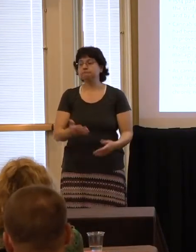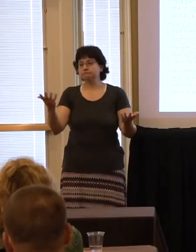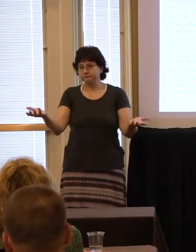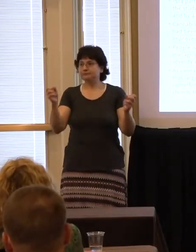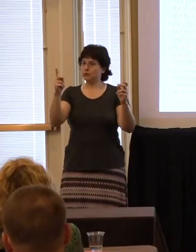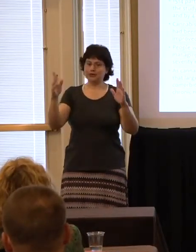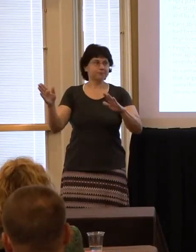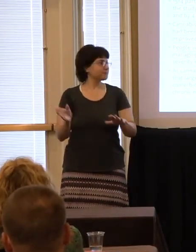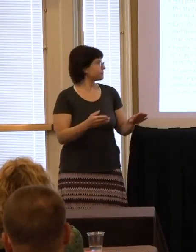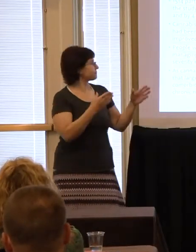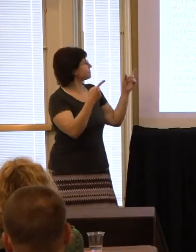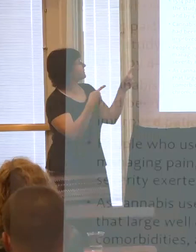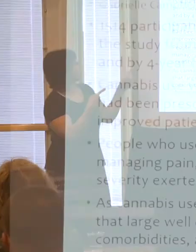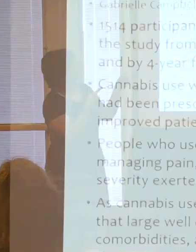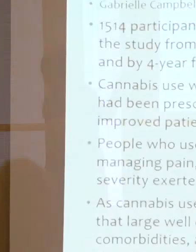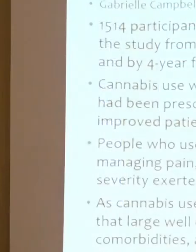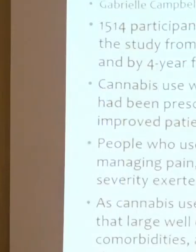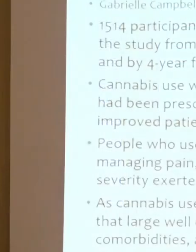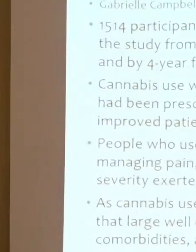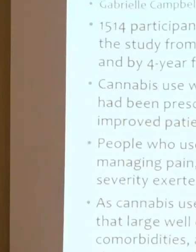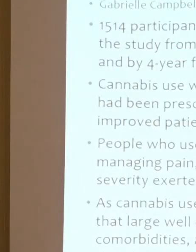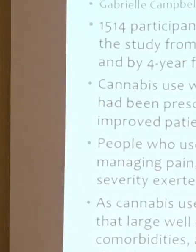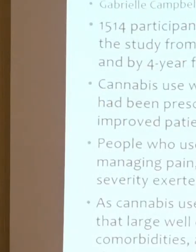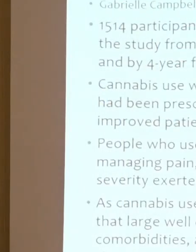Okay, so coming back